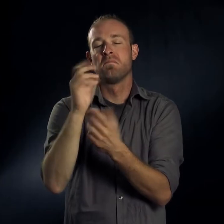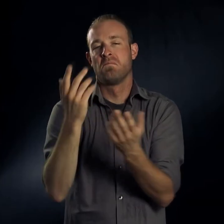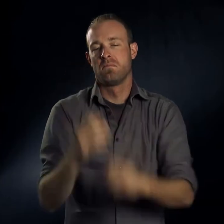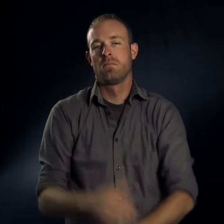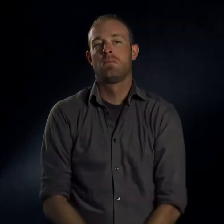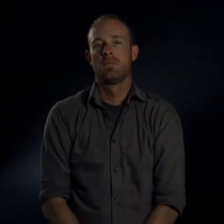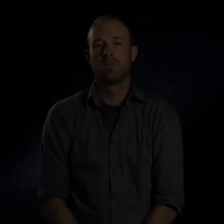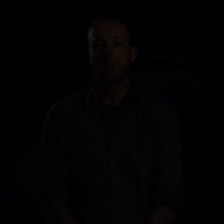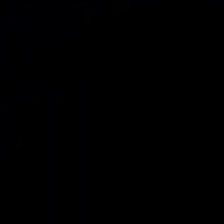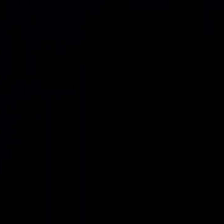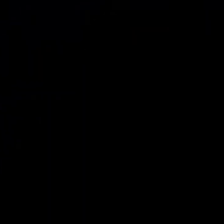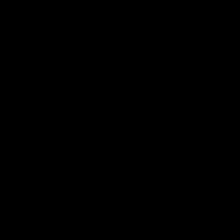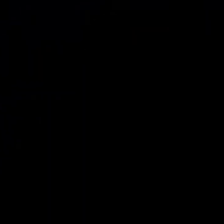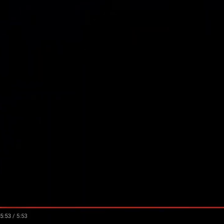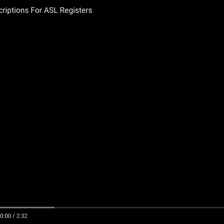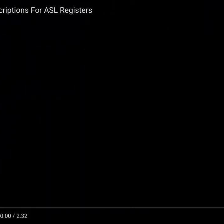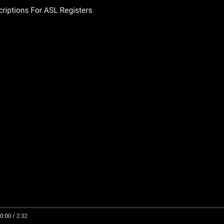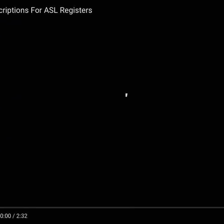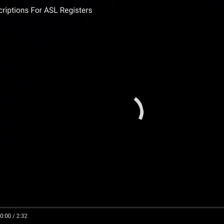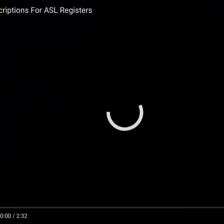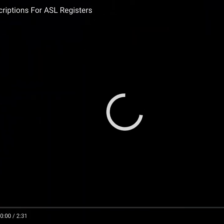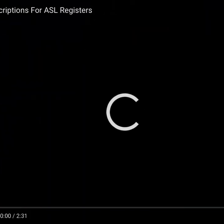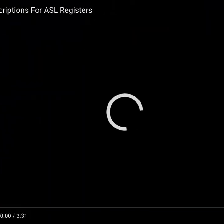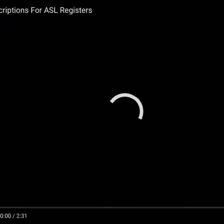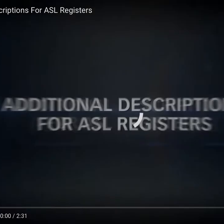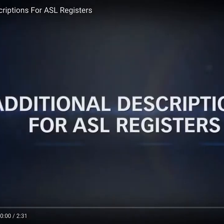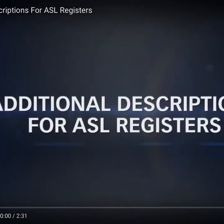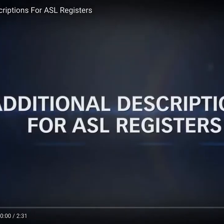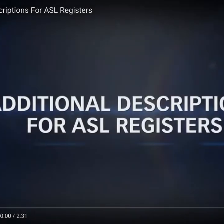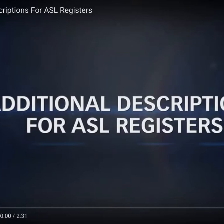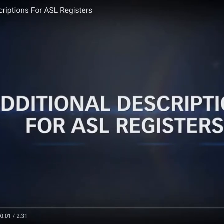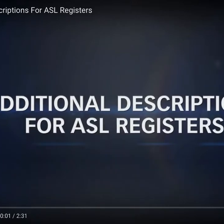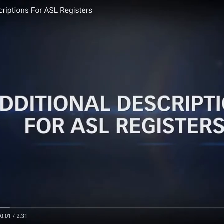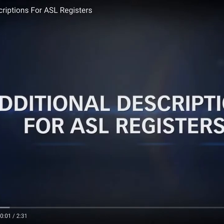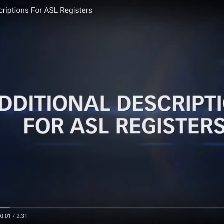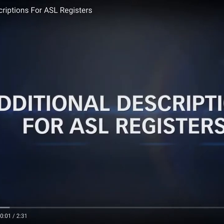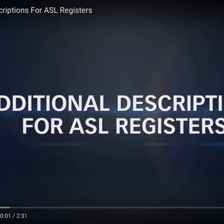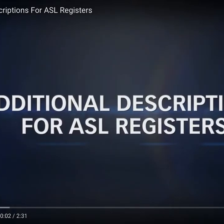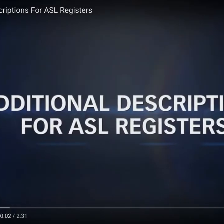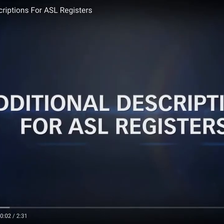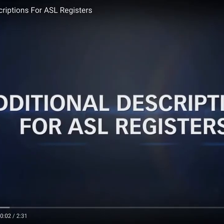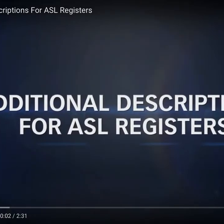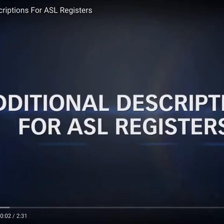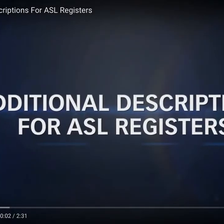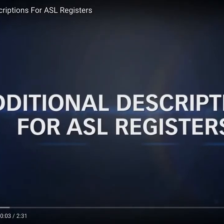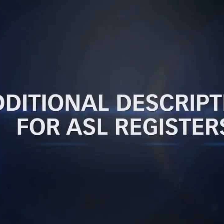it may be more consultative or a variety of registers will be used. Thank you.